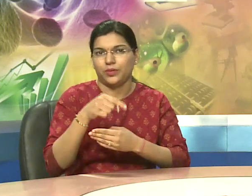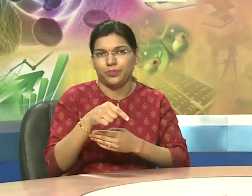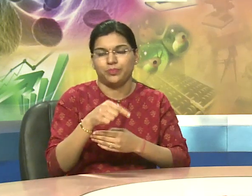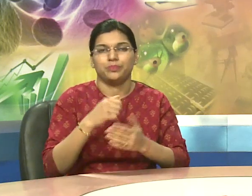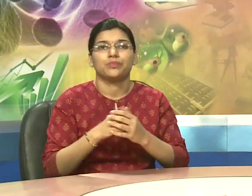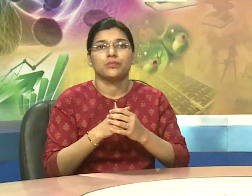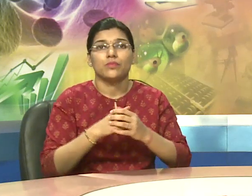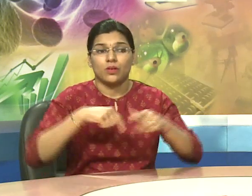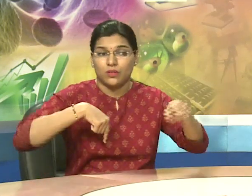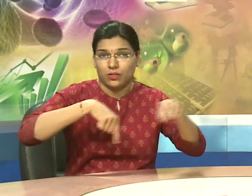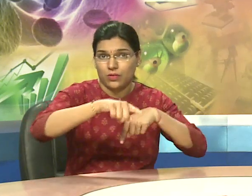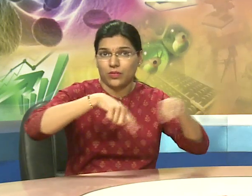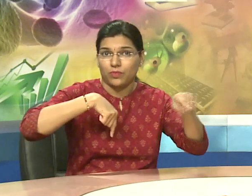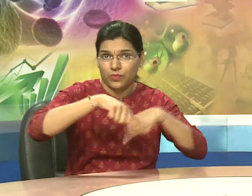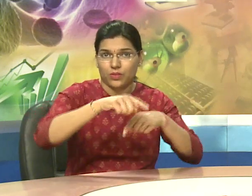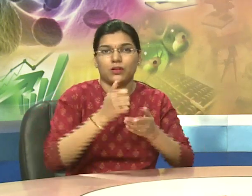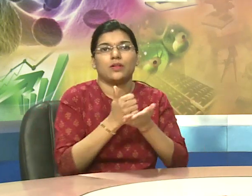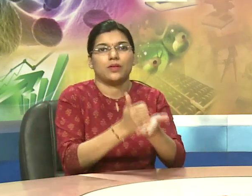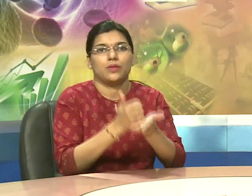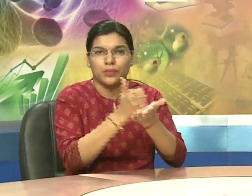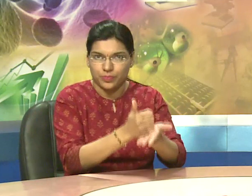of services? Help.